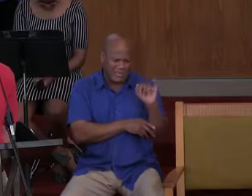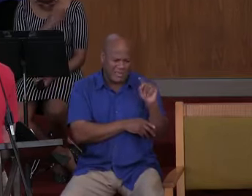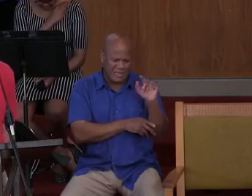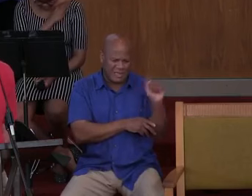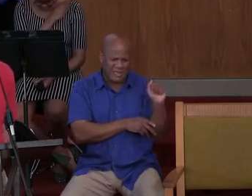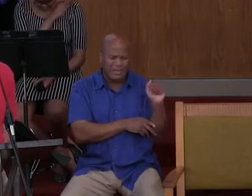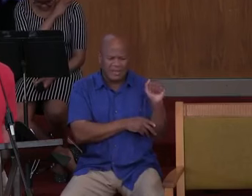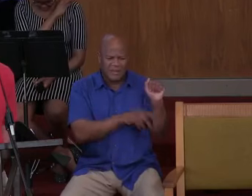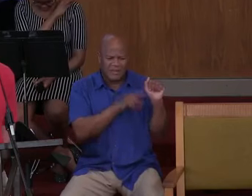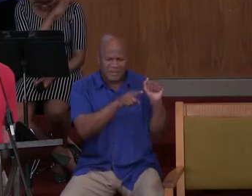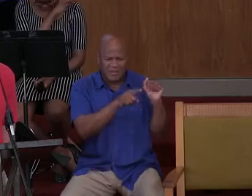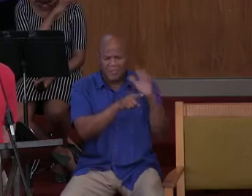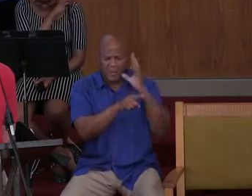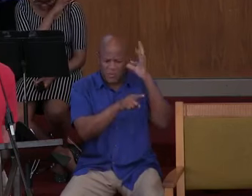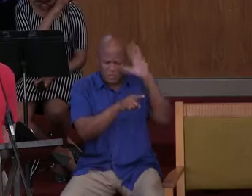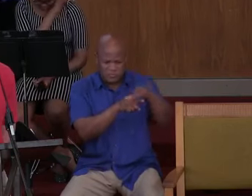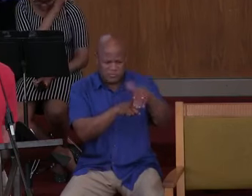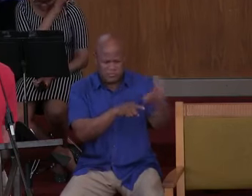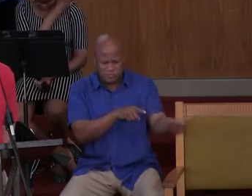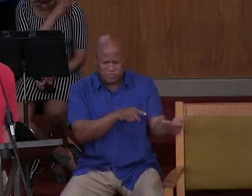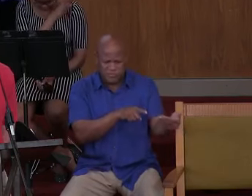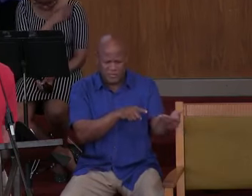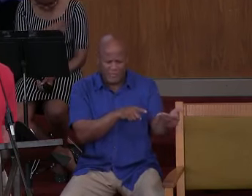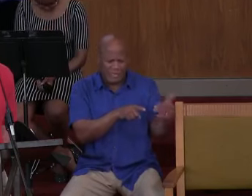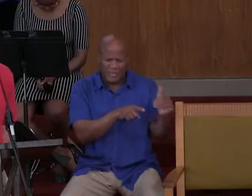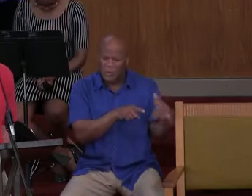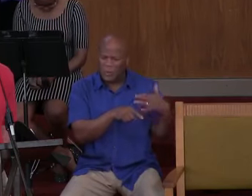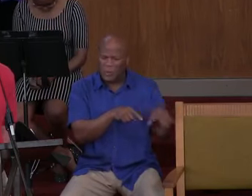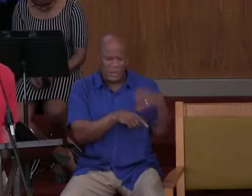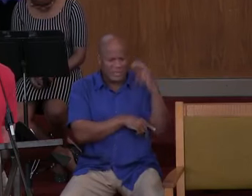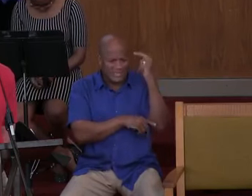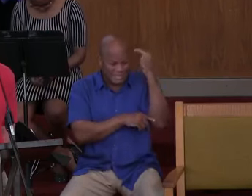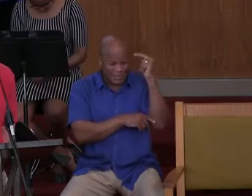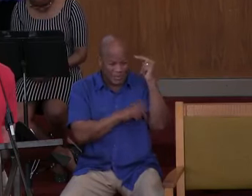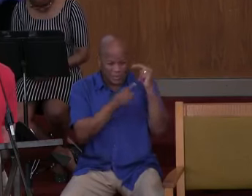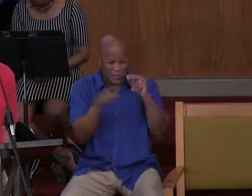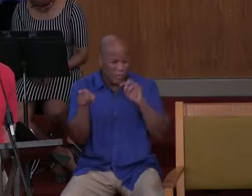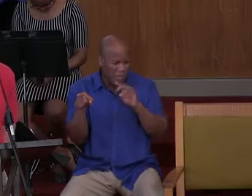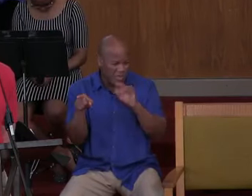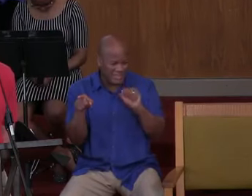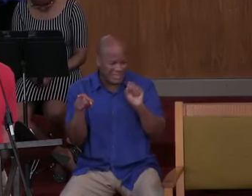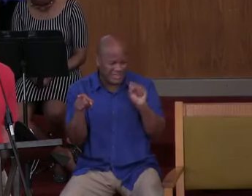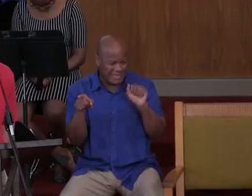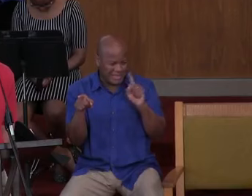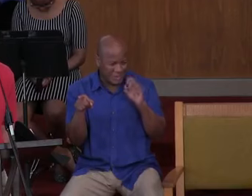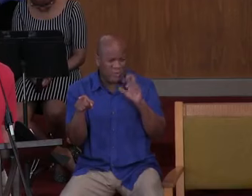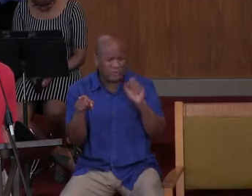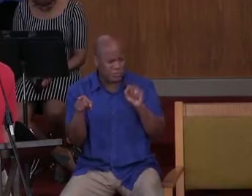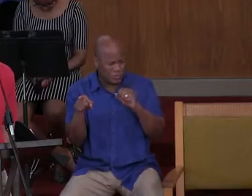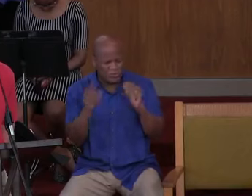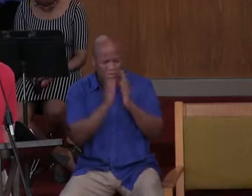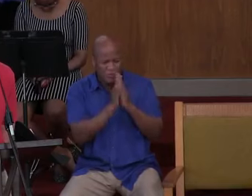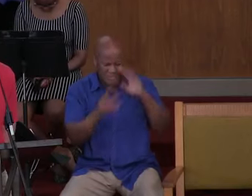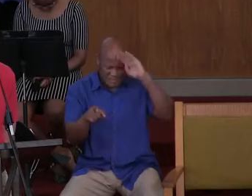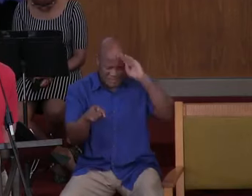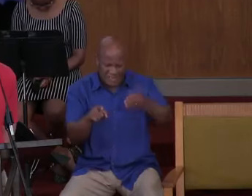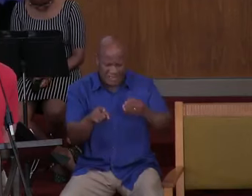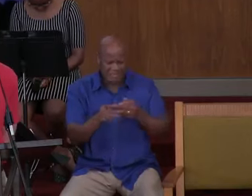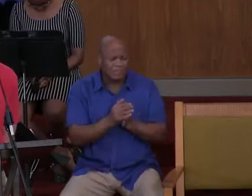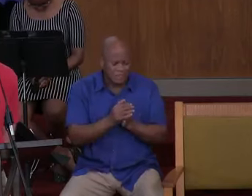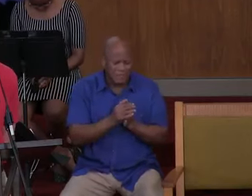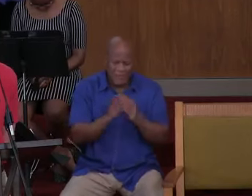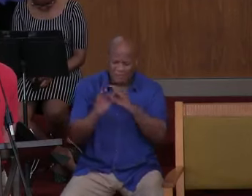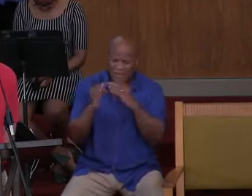away on April 24th. This is a nephew to Juanita Sanders, Lord. So we pray for the son, Nevin, and